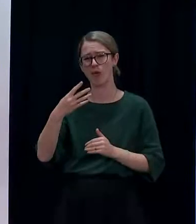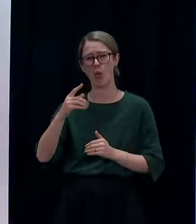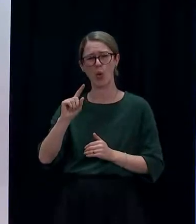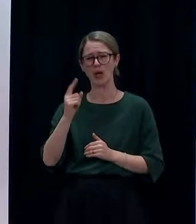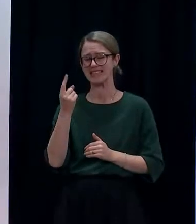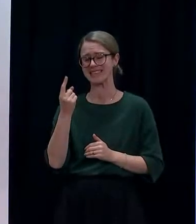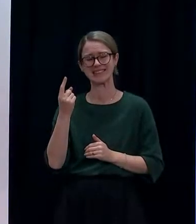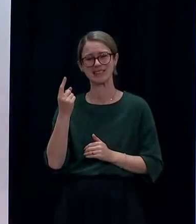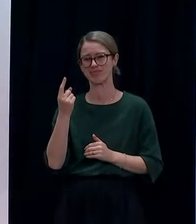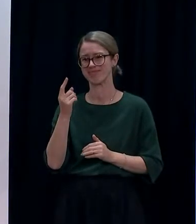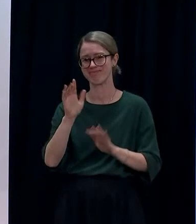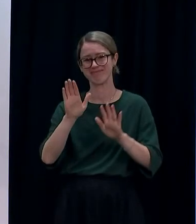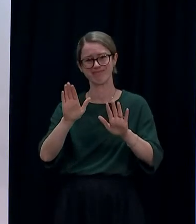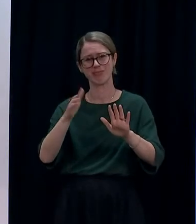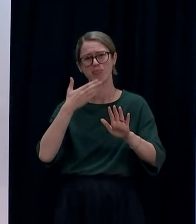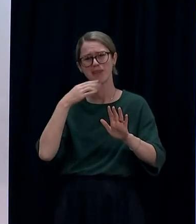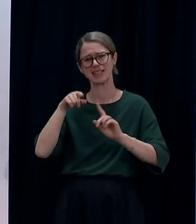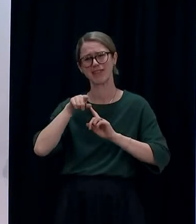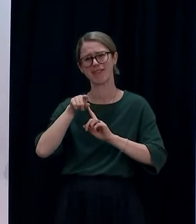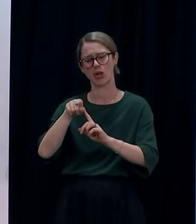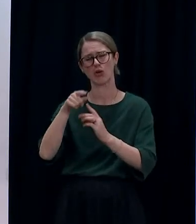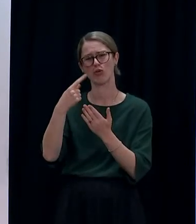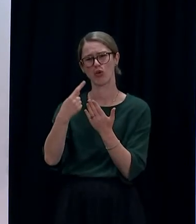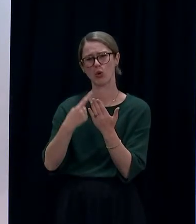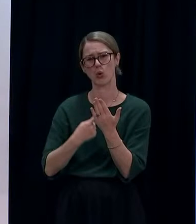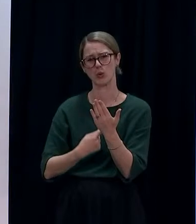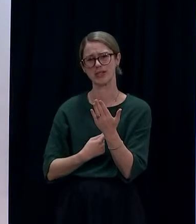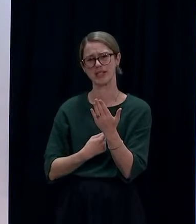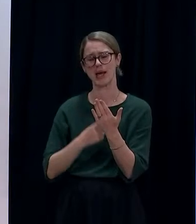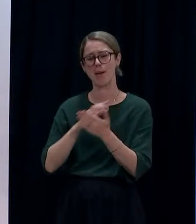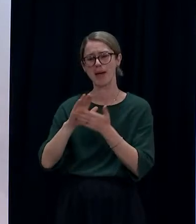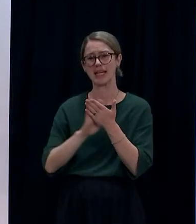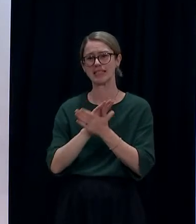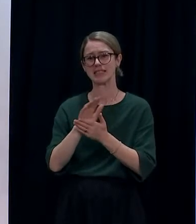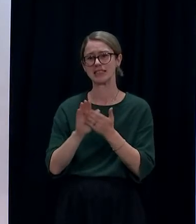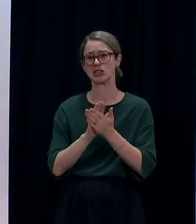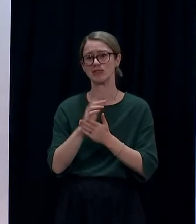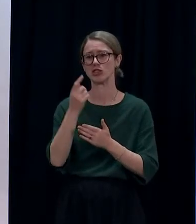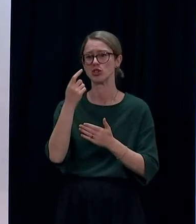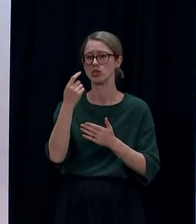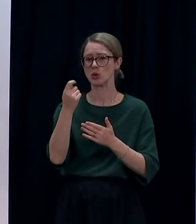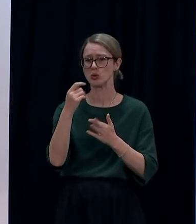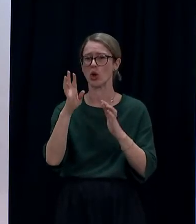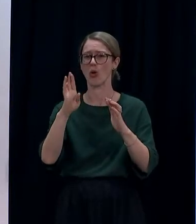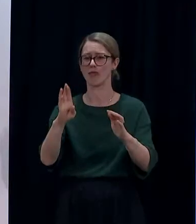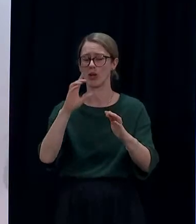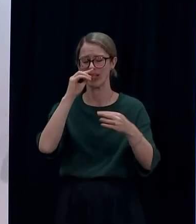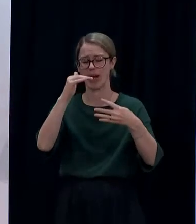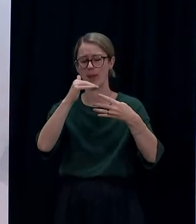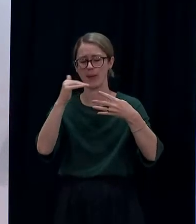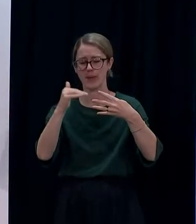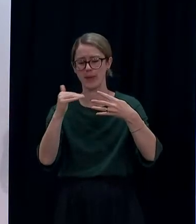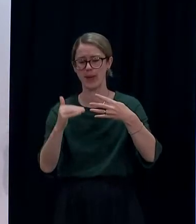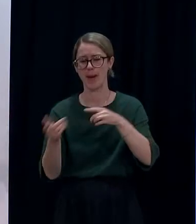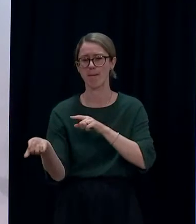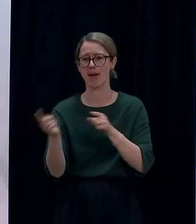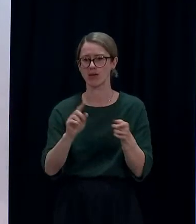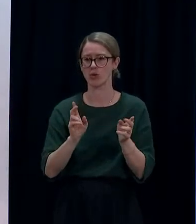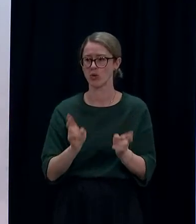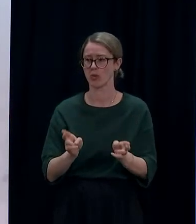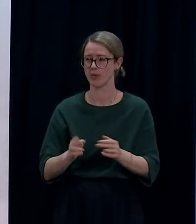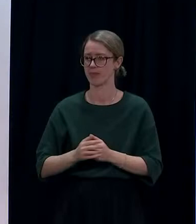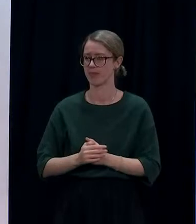in Auckland to obey the rules so that they can move down alert levels and get back to being able to do those sorts of activities.